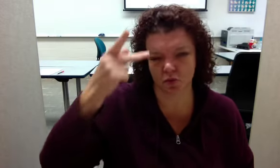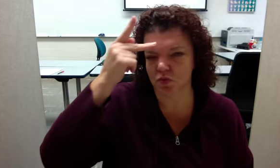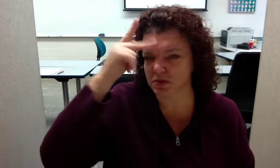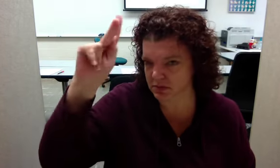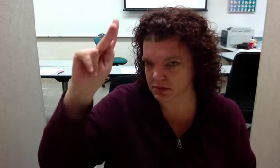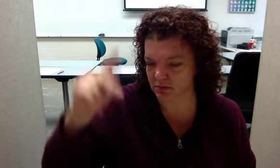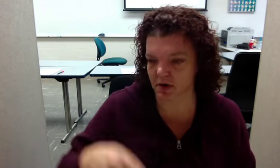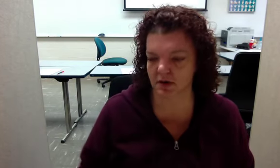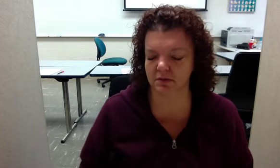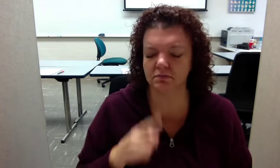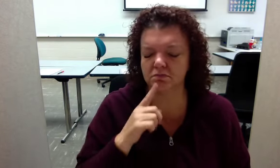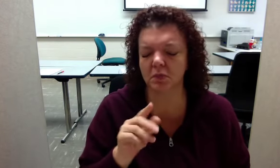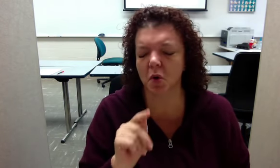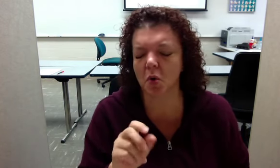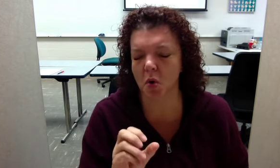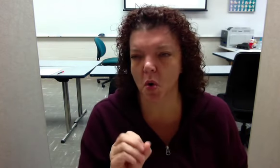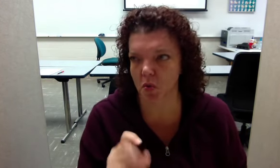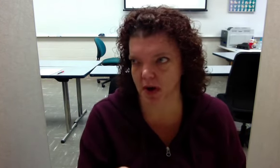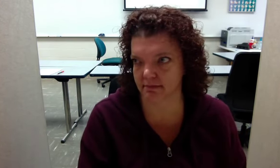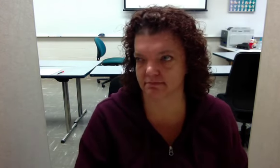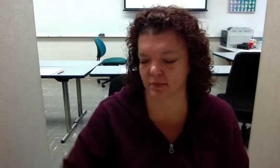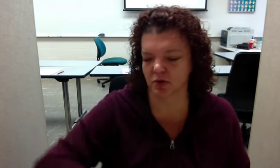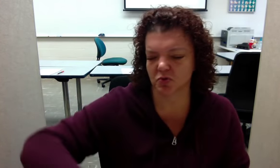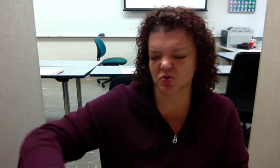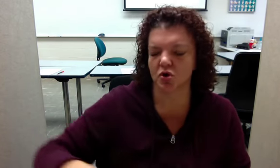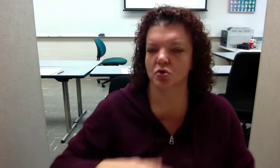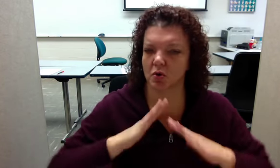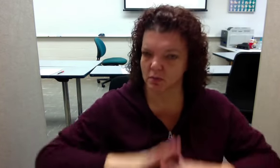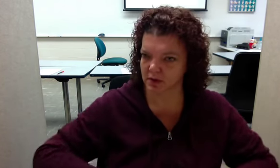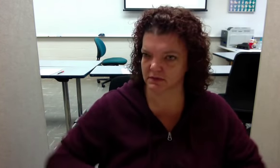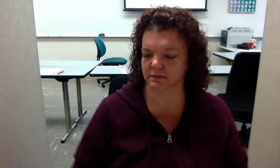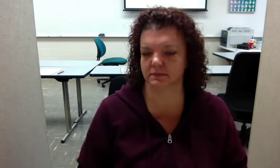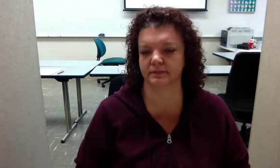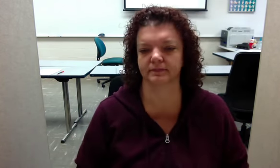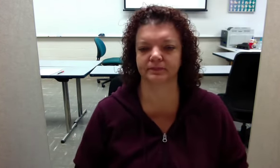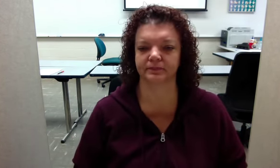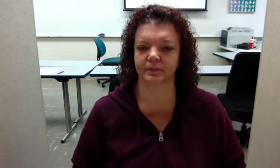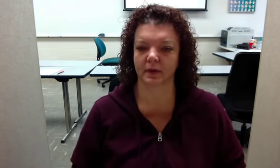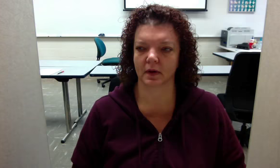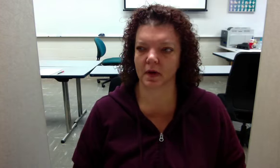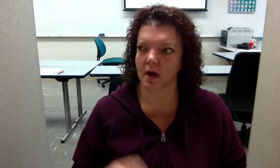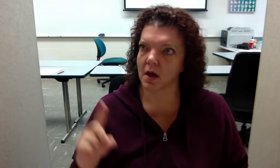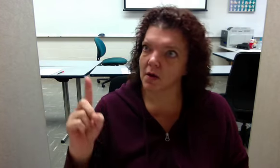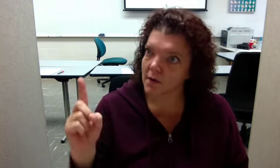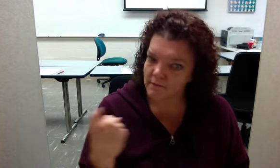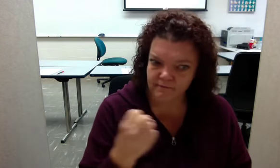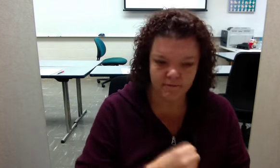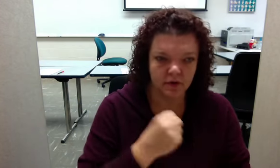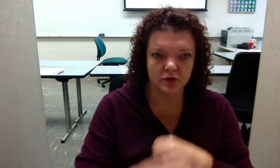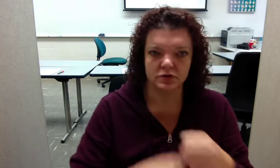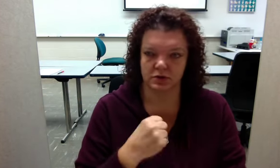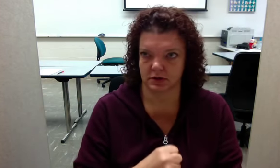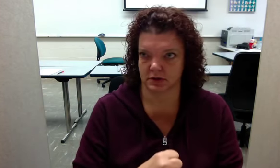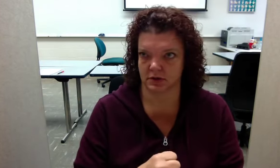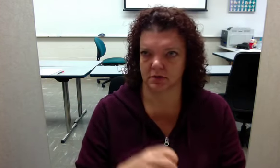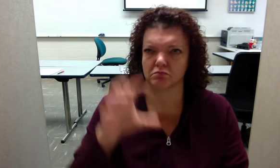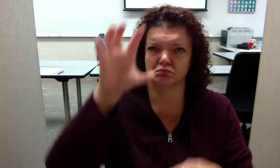So the first year, here we have our colonies getting an army together, and they've won some